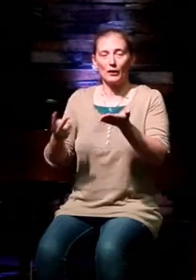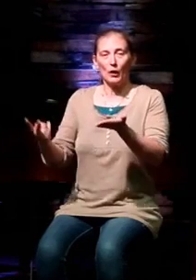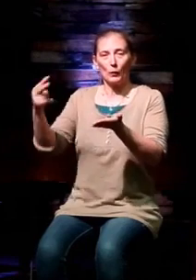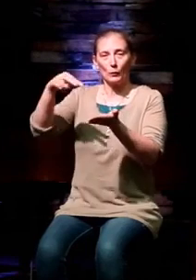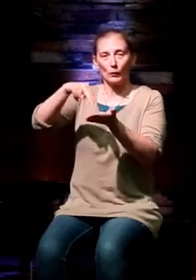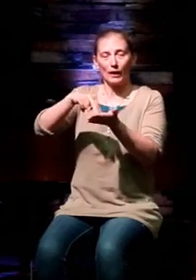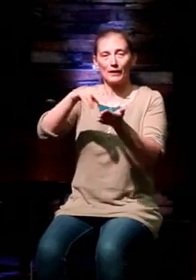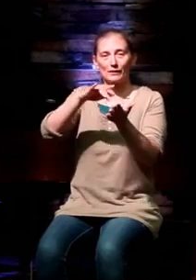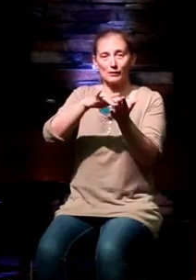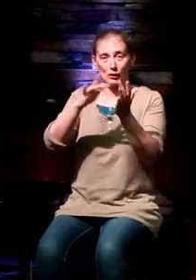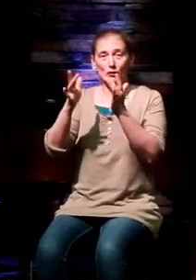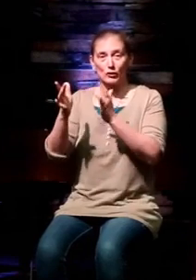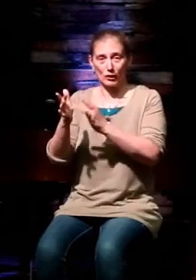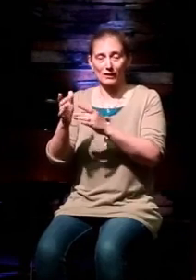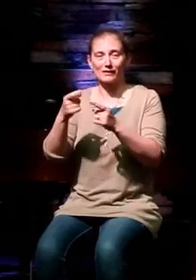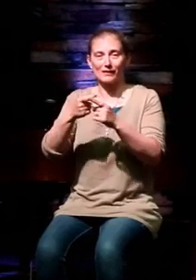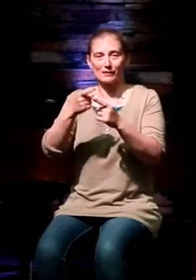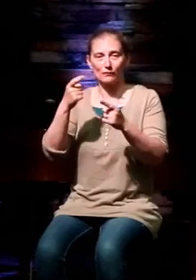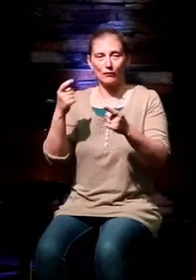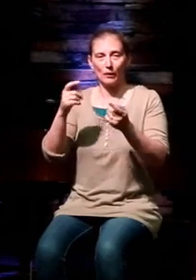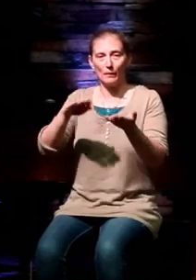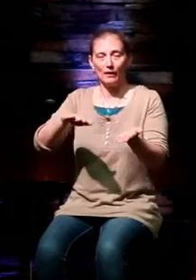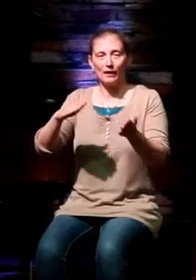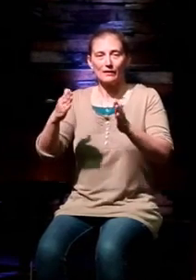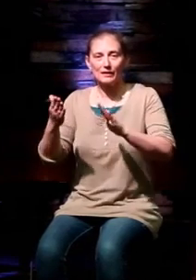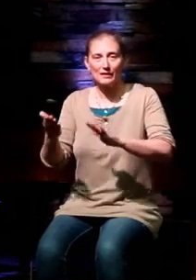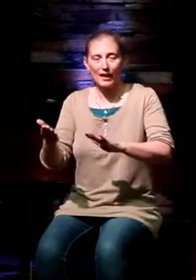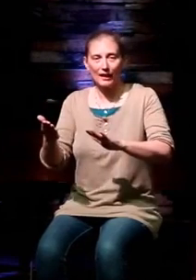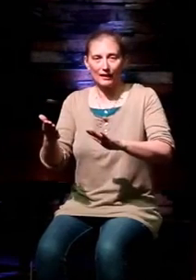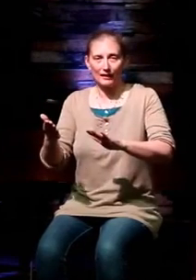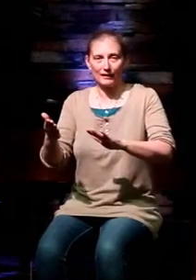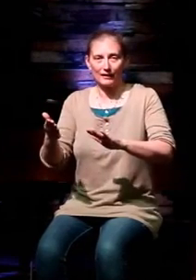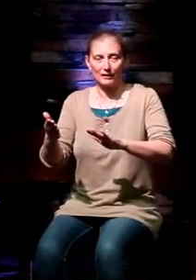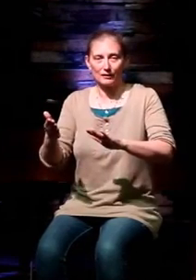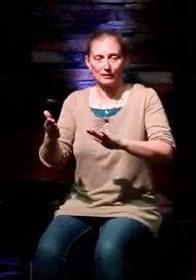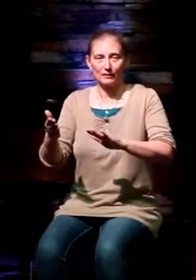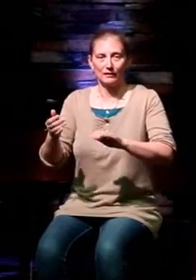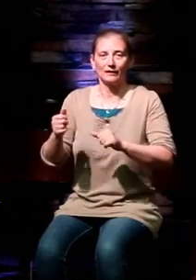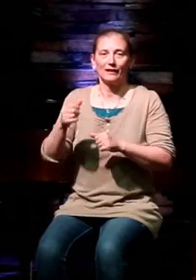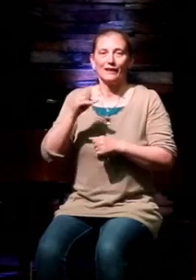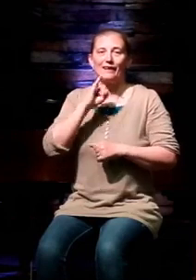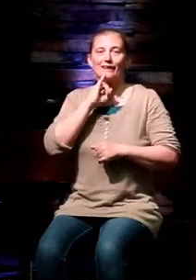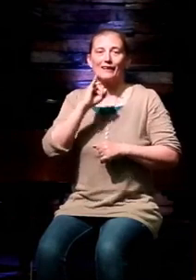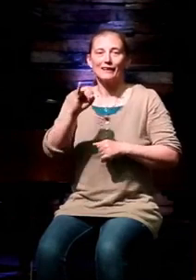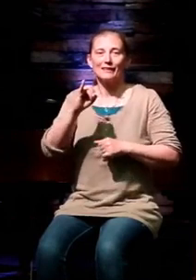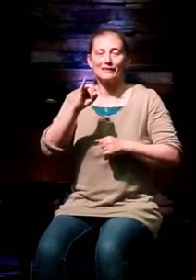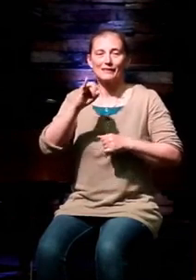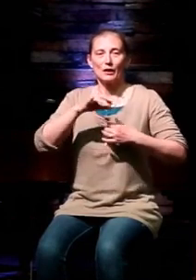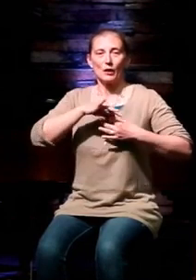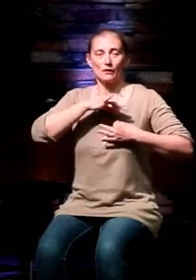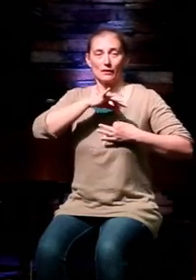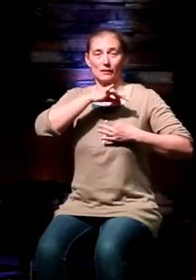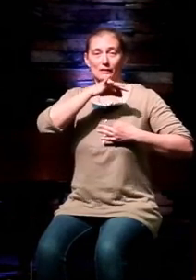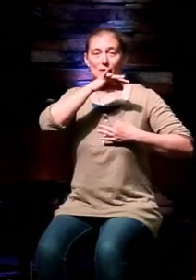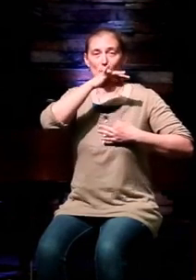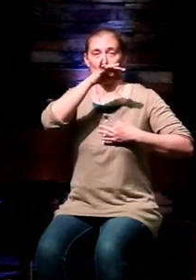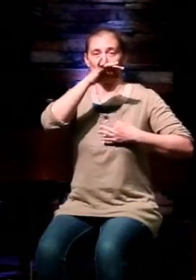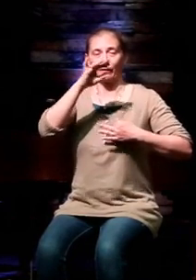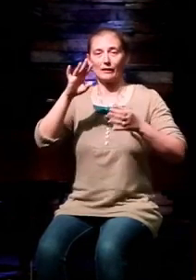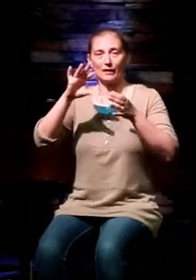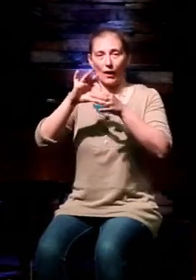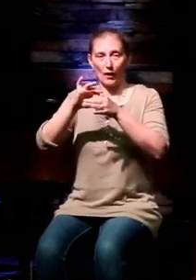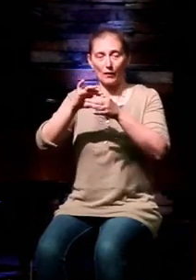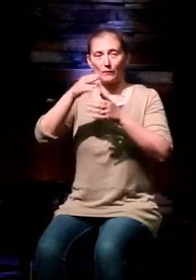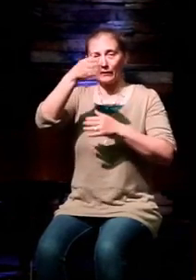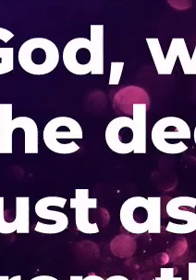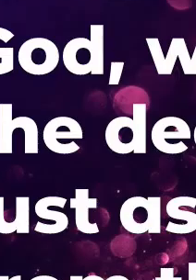saying that what gave Jesus the power to walk out of that grave that day was the Spirit of God. Check the next words